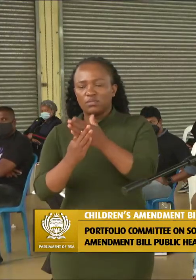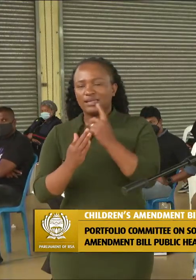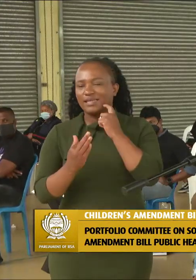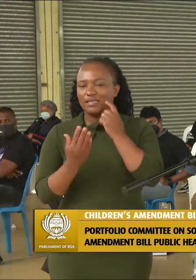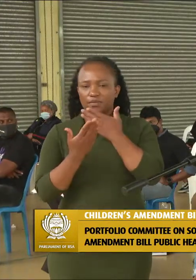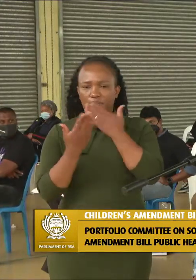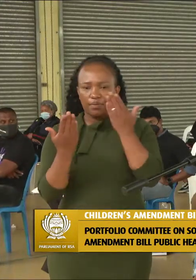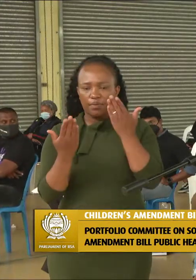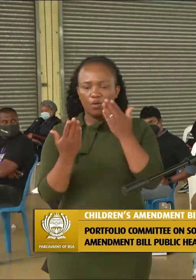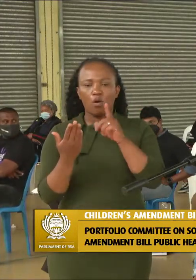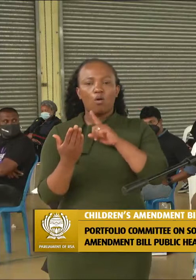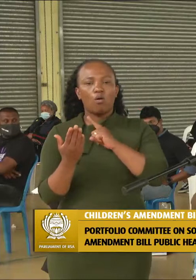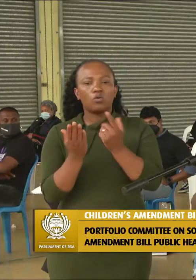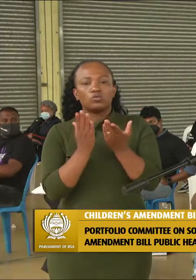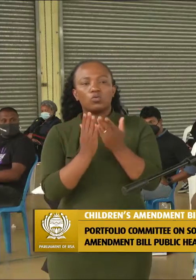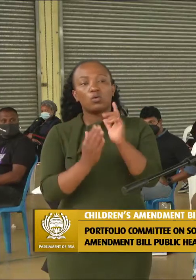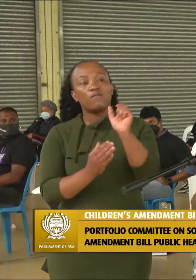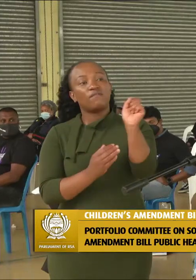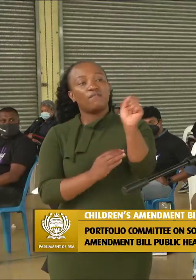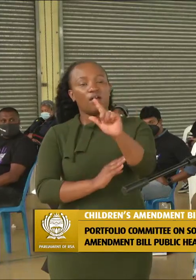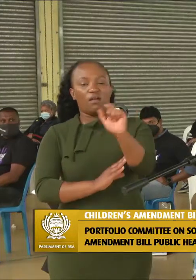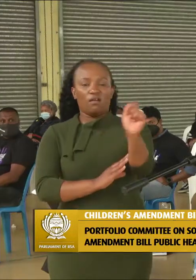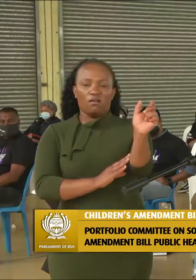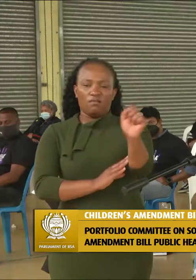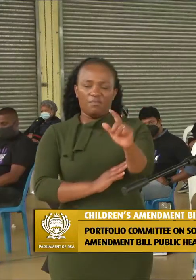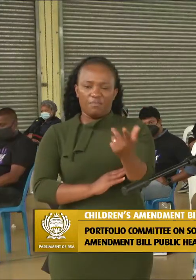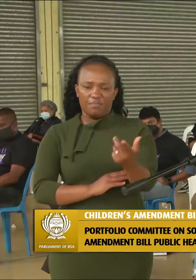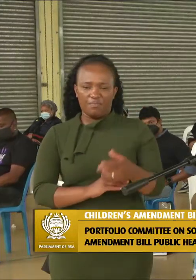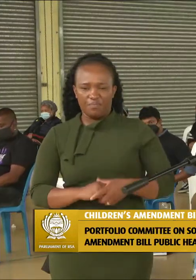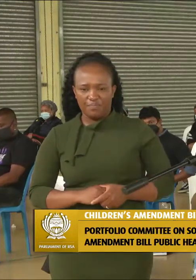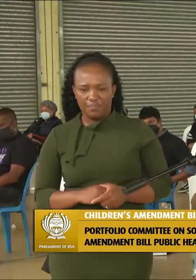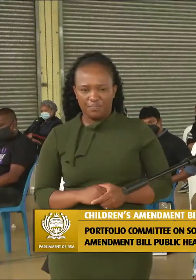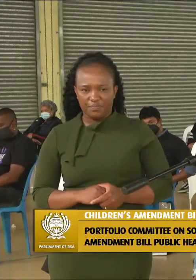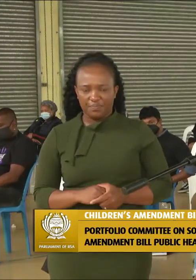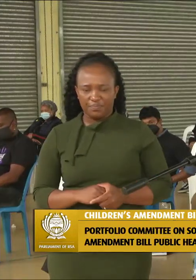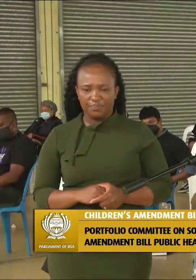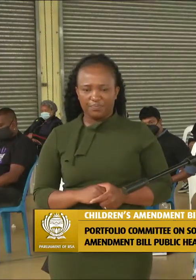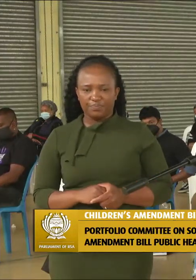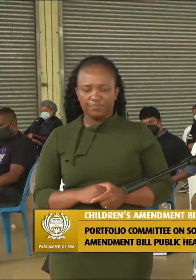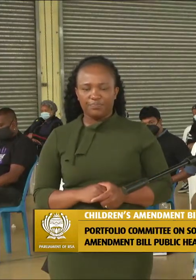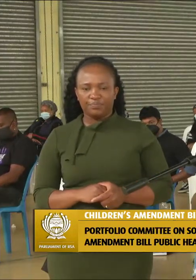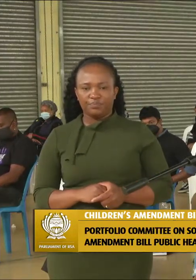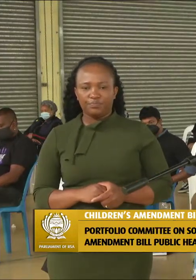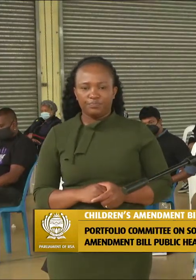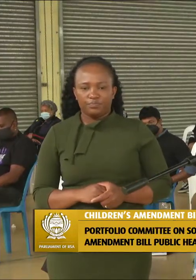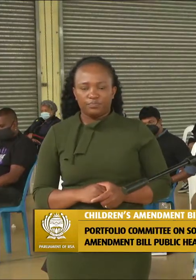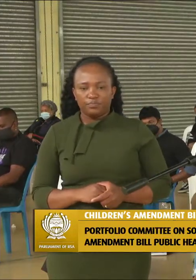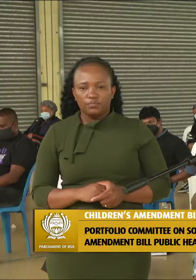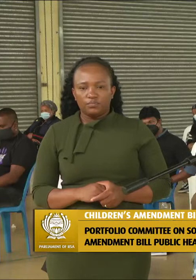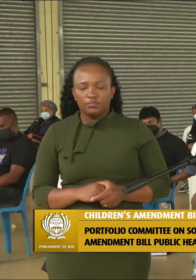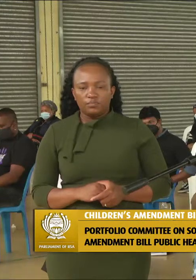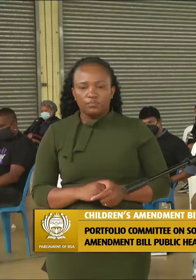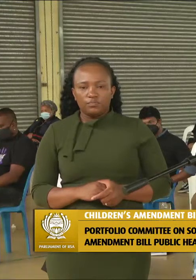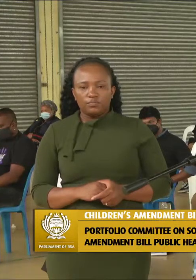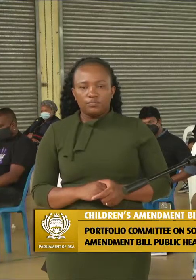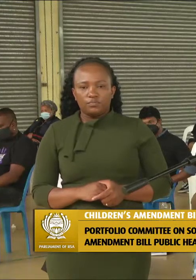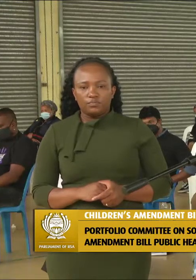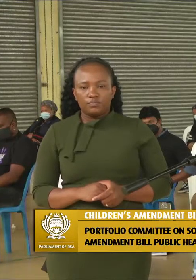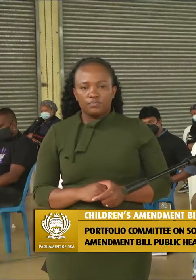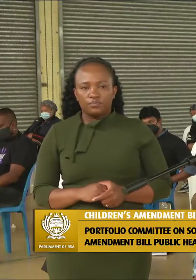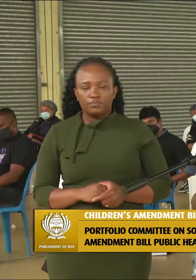kuwona for abantwana. In the rural areas, we find that the special schools are